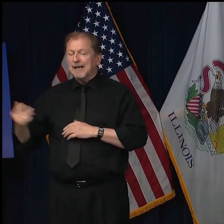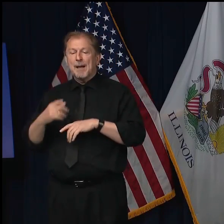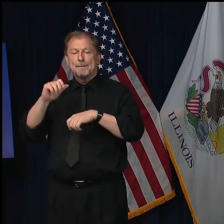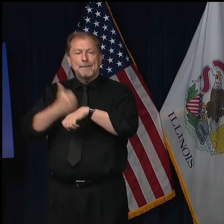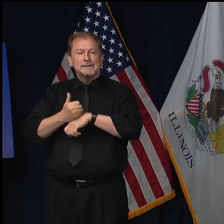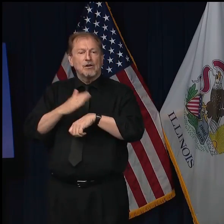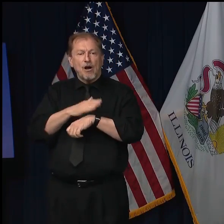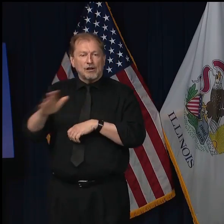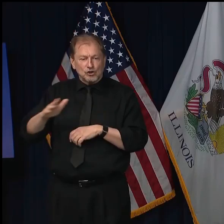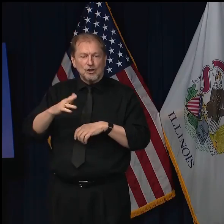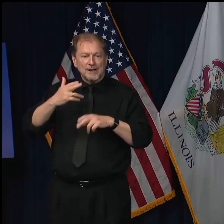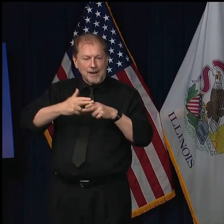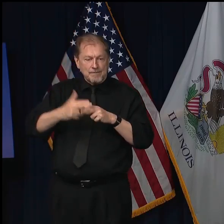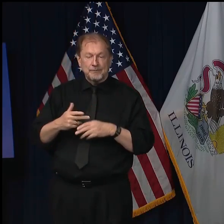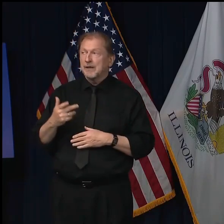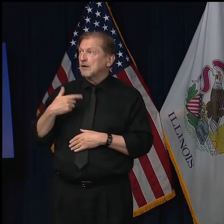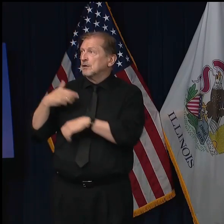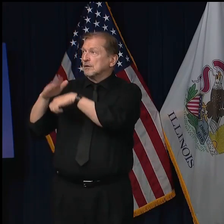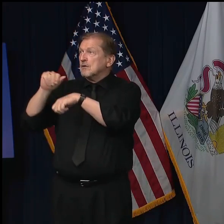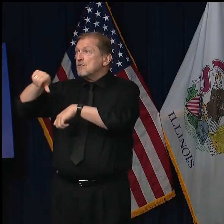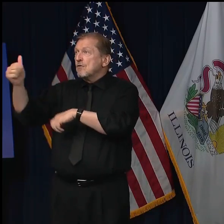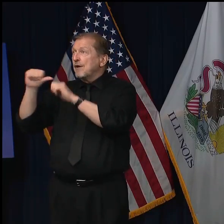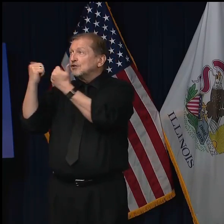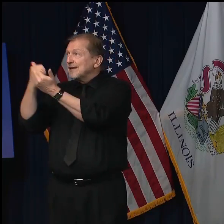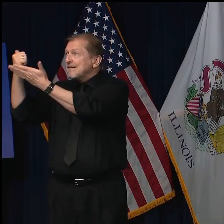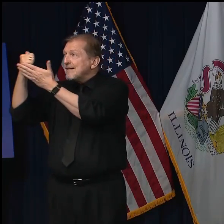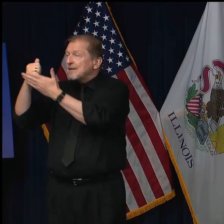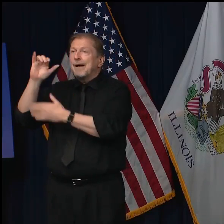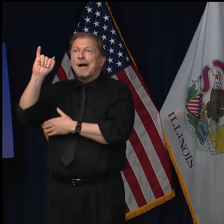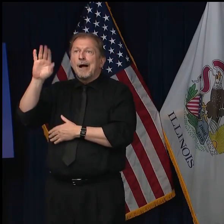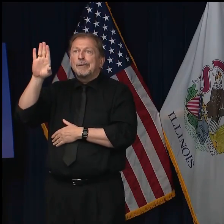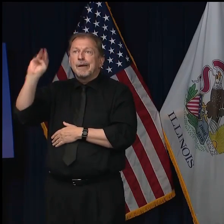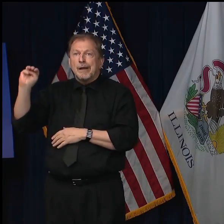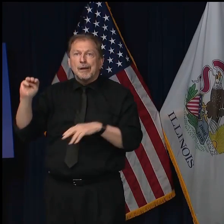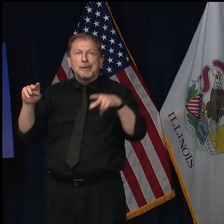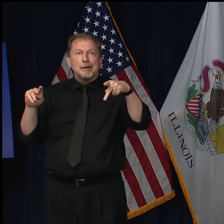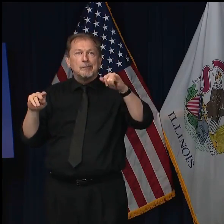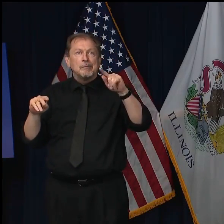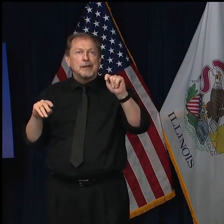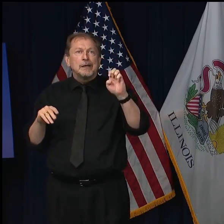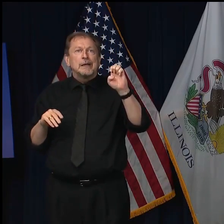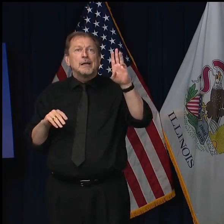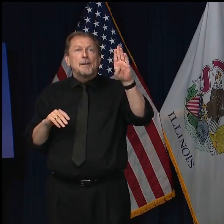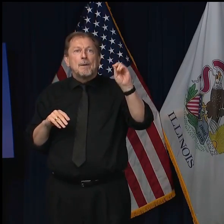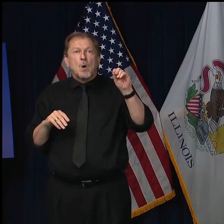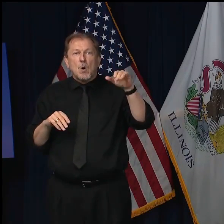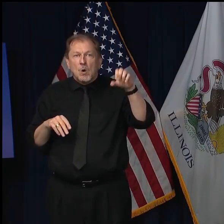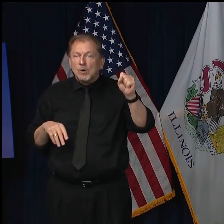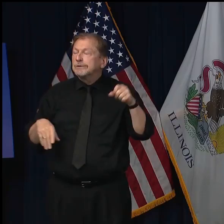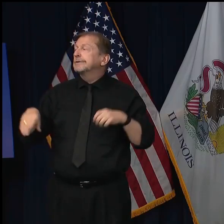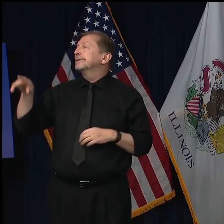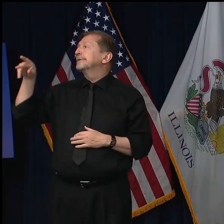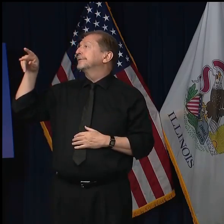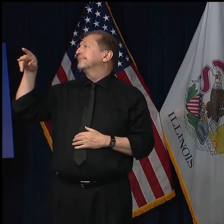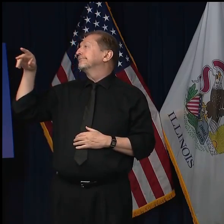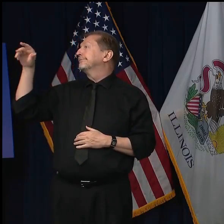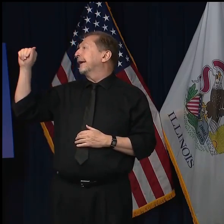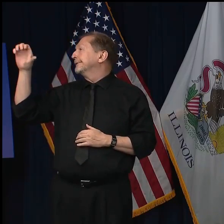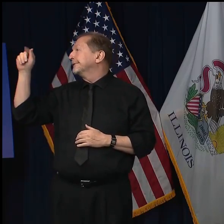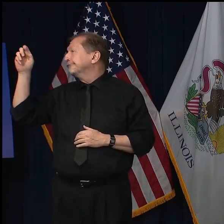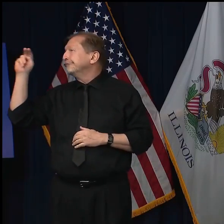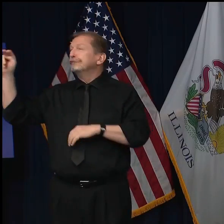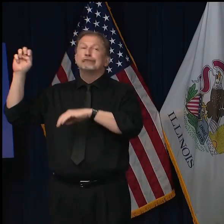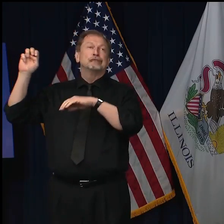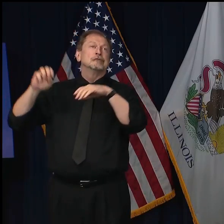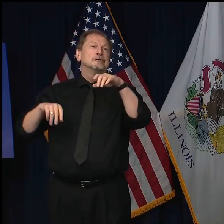including IBM, Pitney Bowes, Deloitte, Google AI, Quantify, and Carasoft. And that's